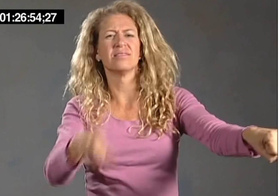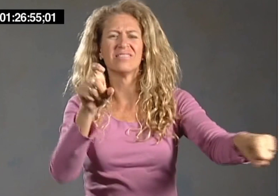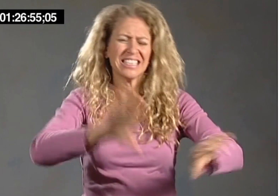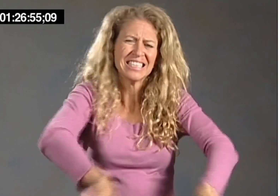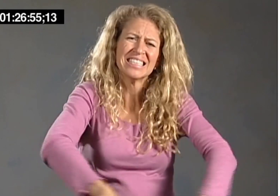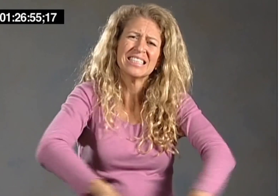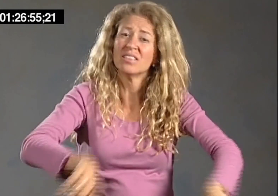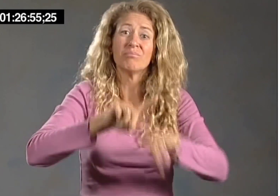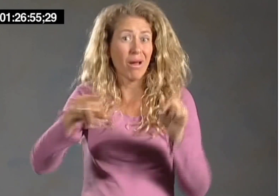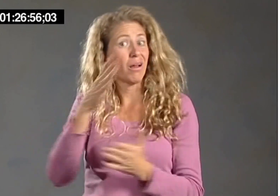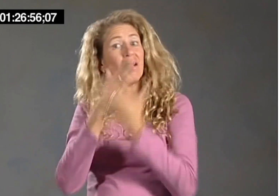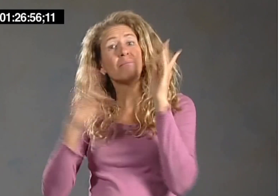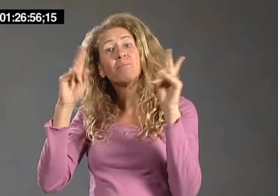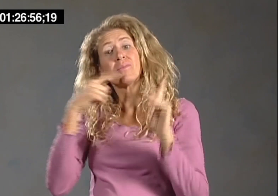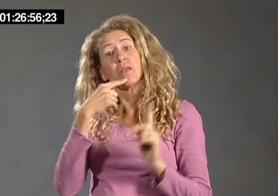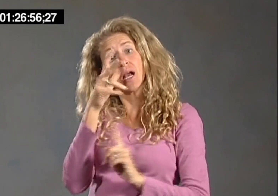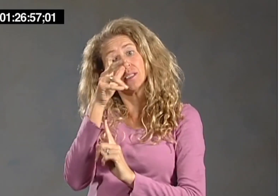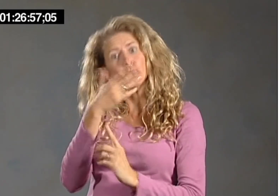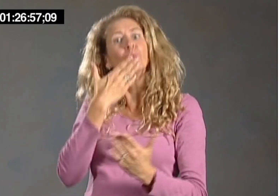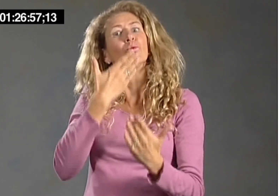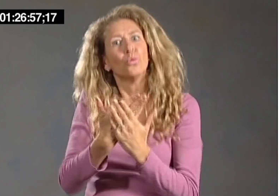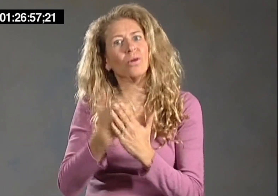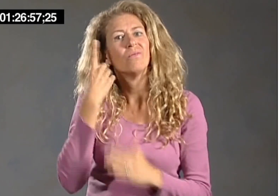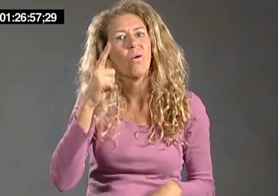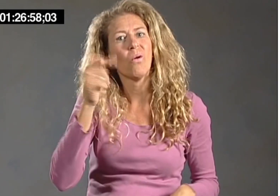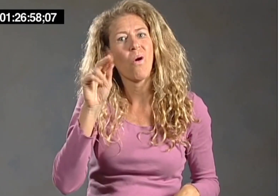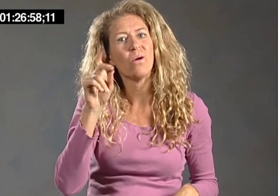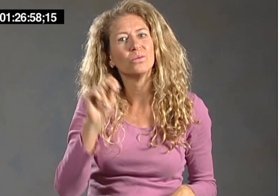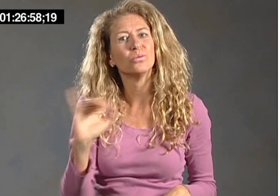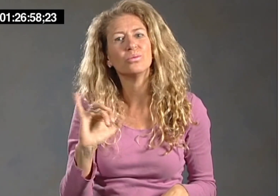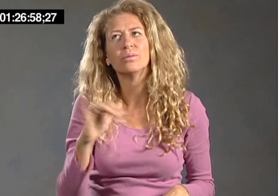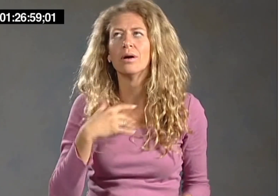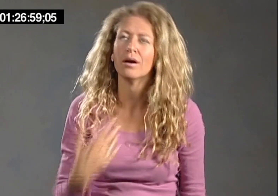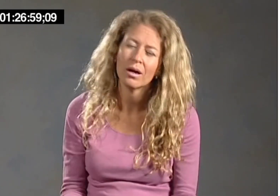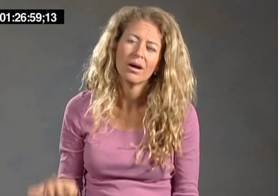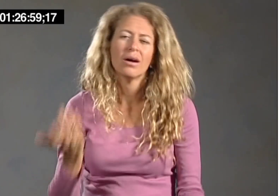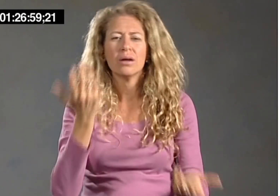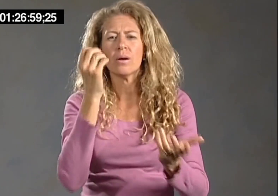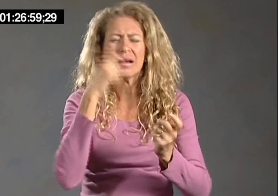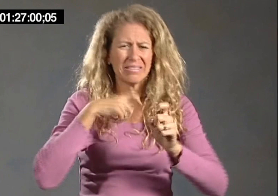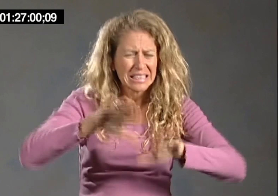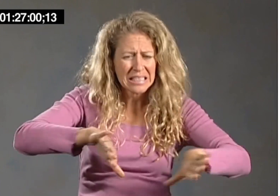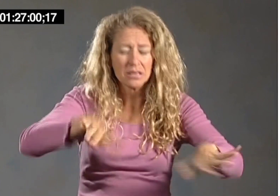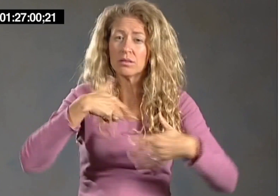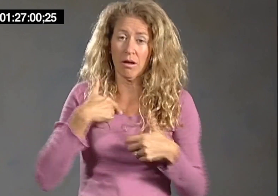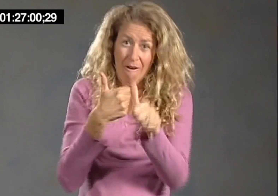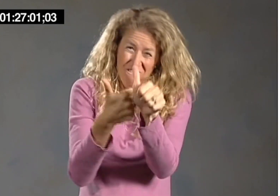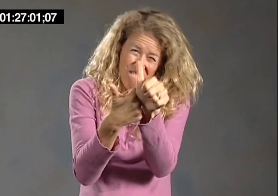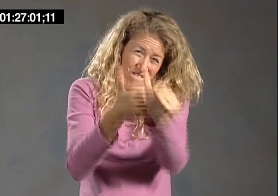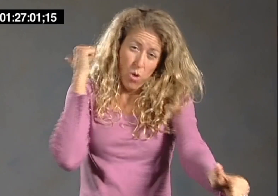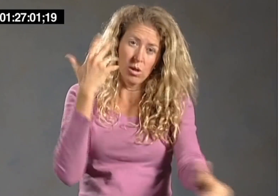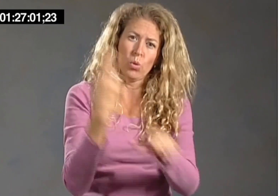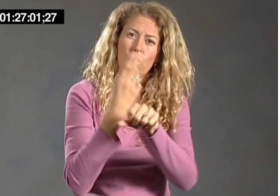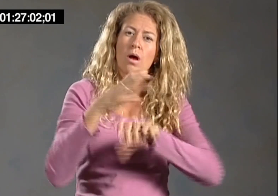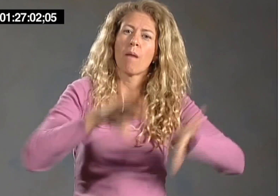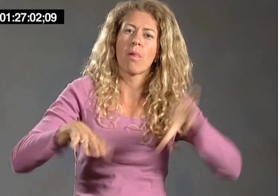All that week, my spinach didn't grow, and I was disappointed. In the next row